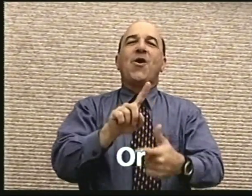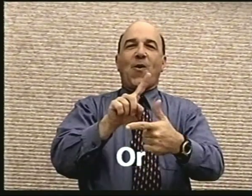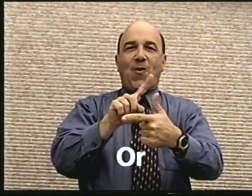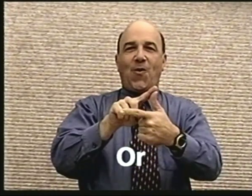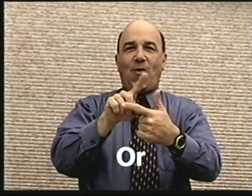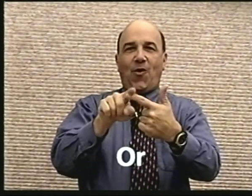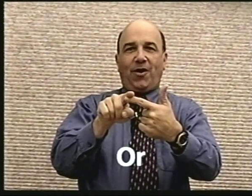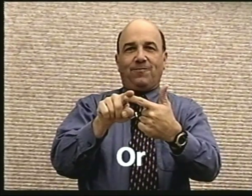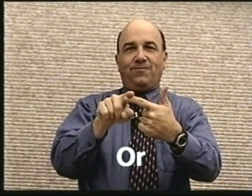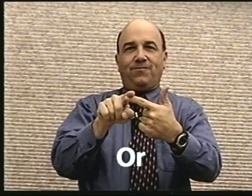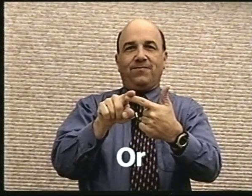Or